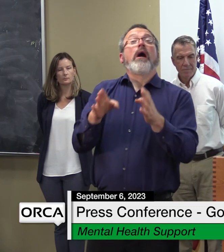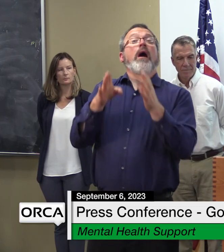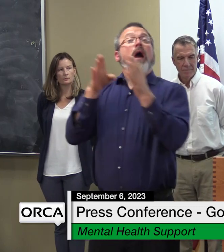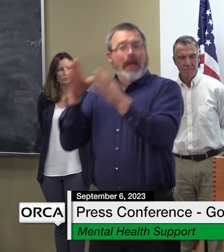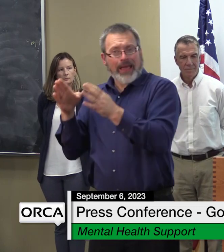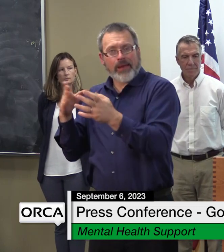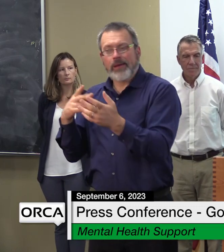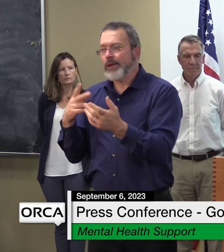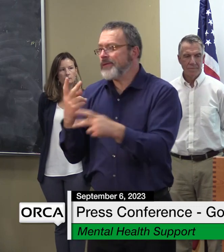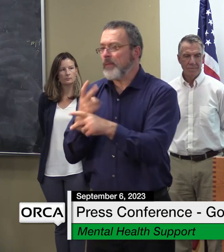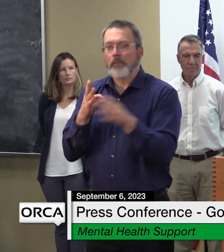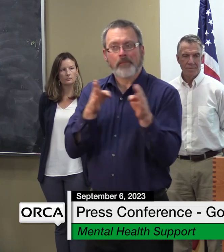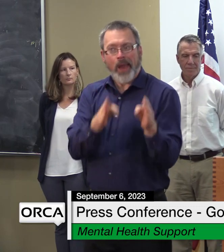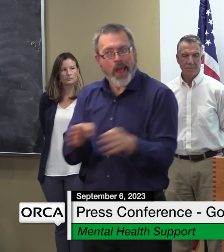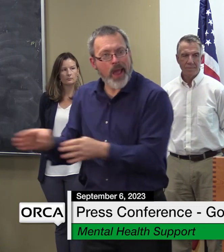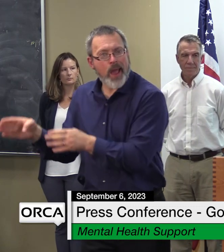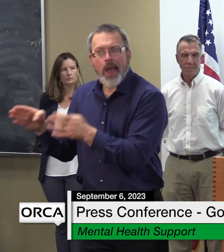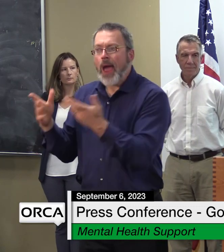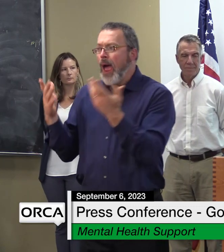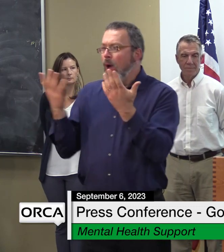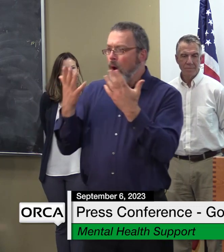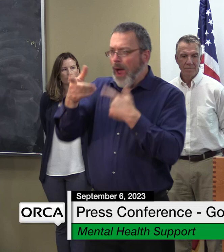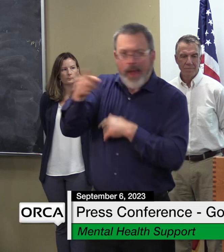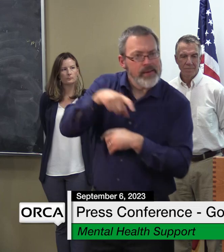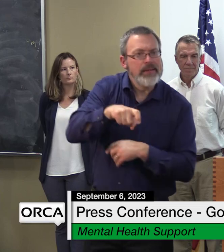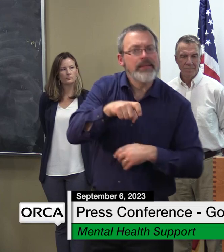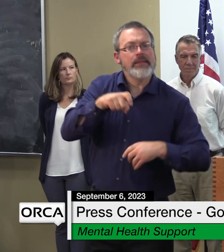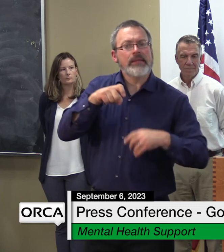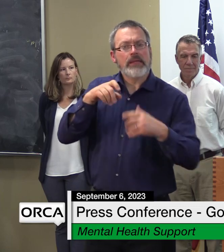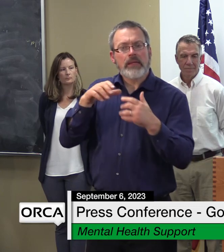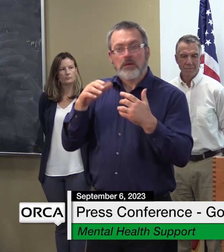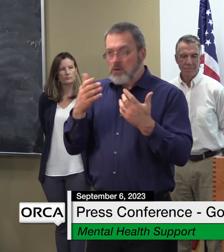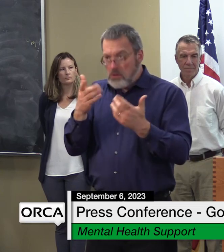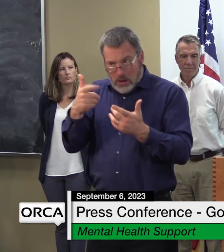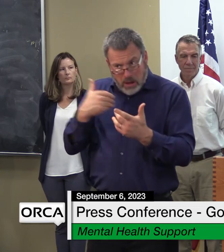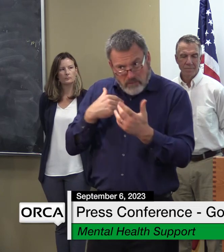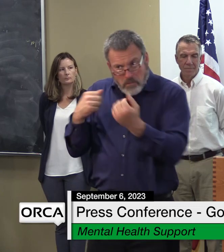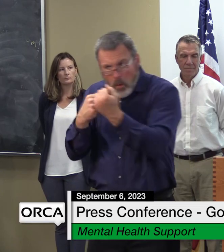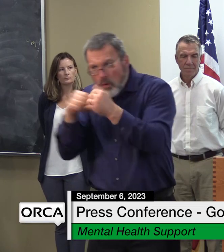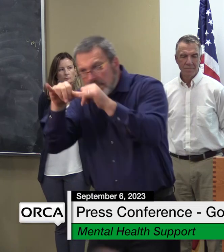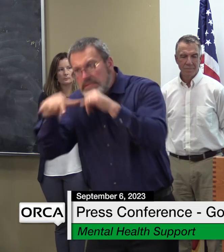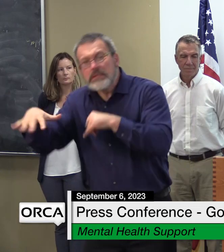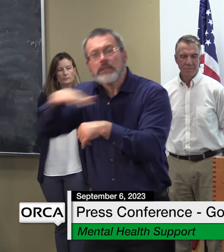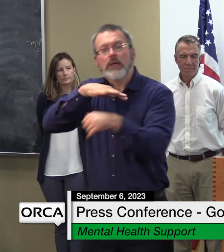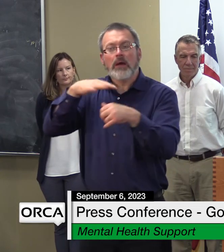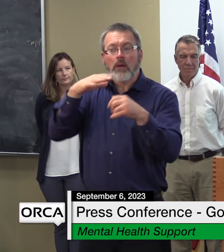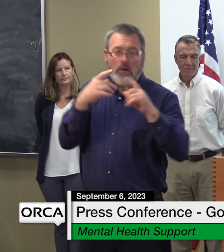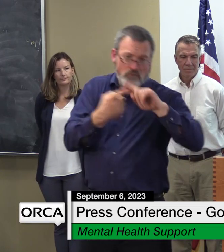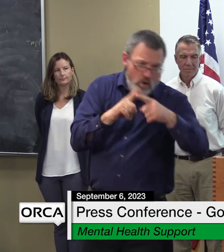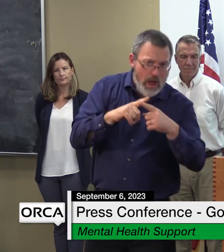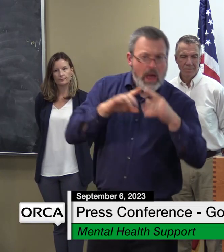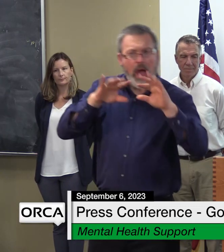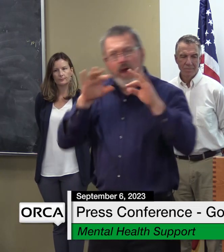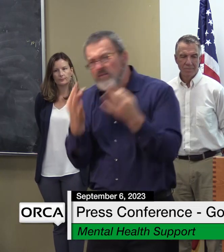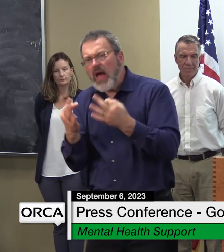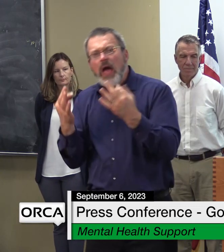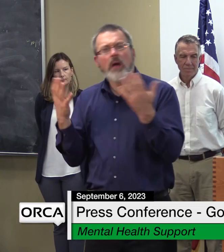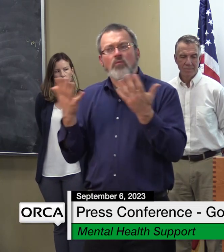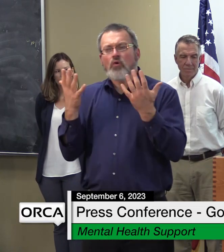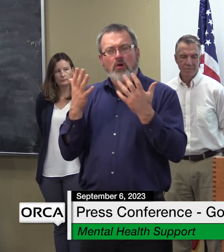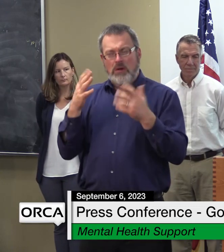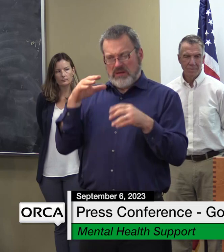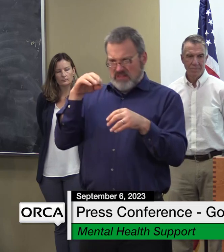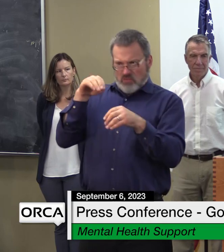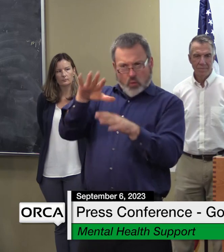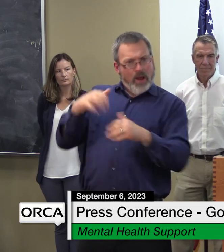or making a list of supports present in your life, like friends, family, pets, neighbors. We've been there for folks who are navigating the